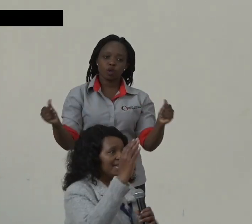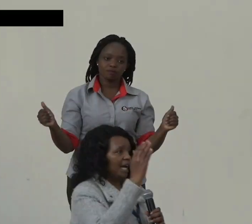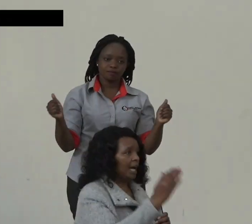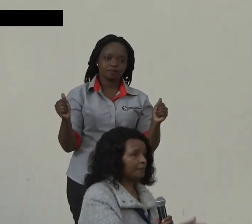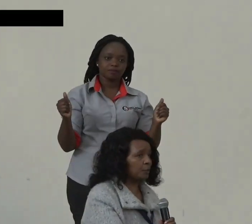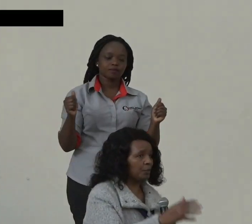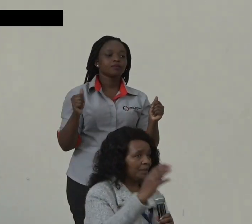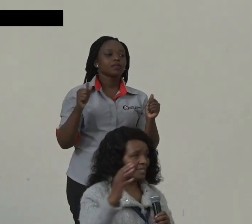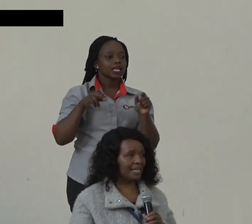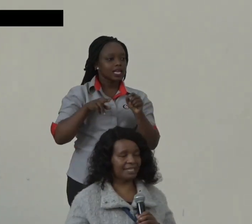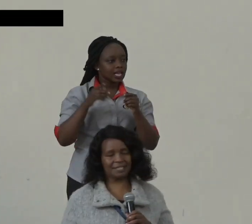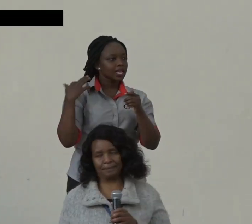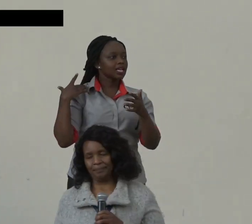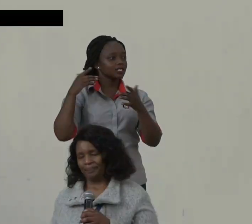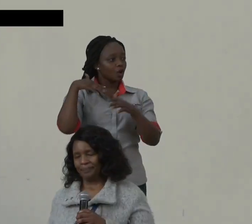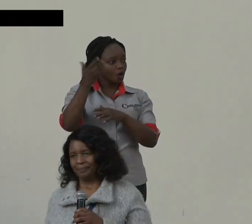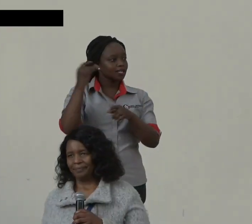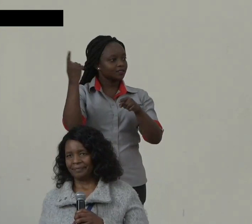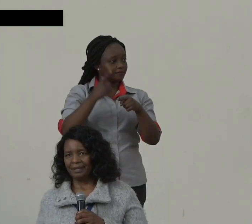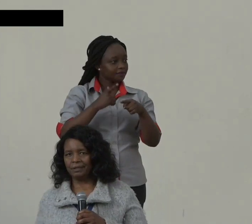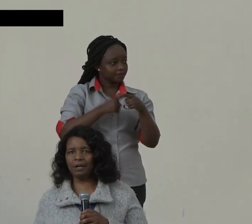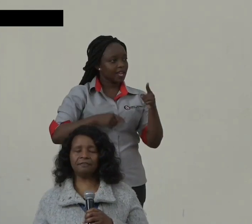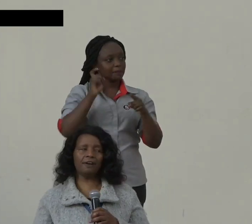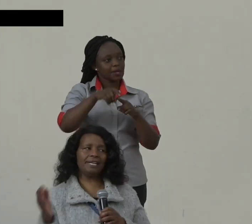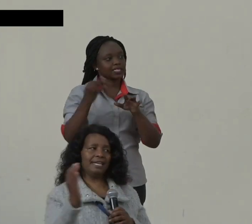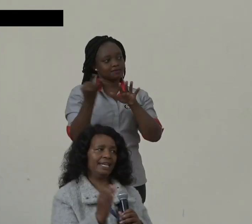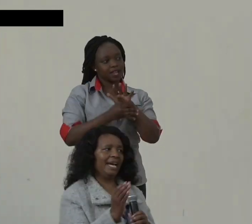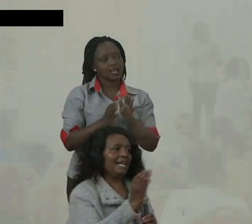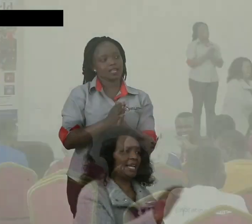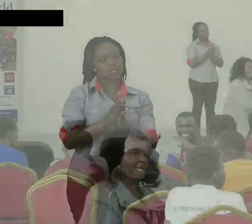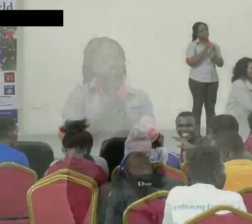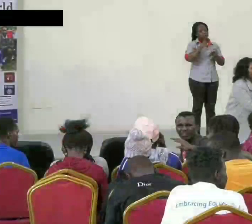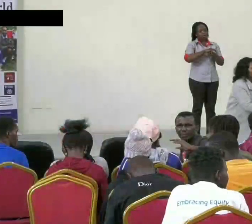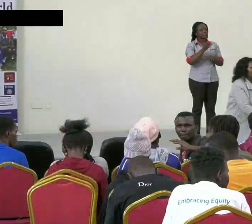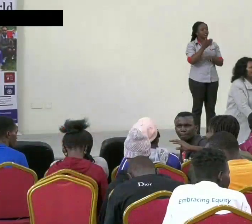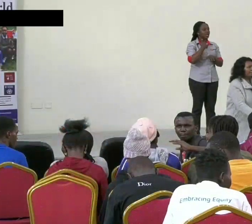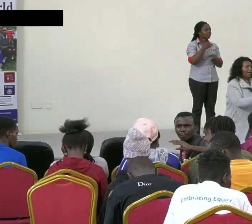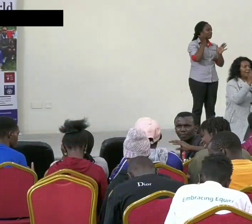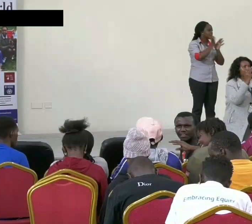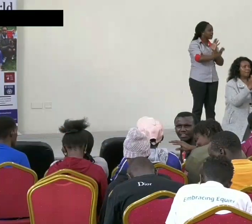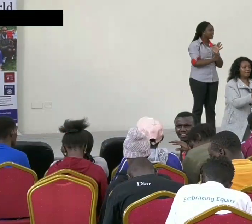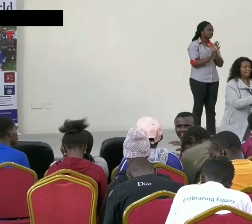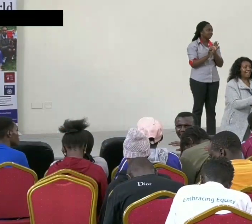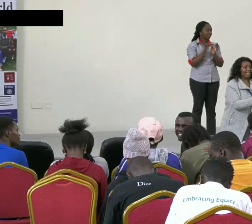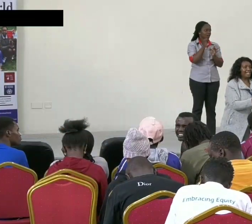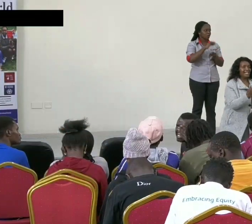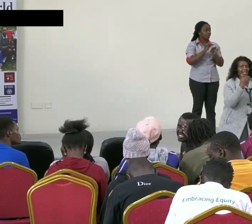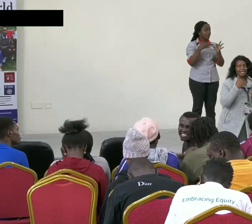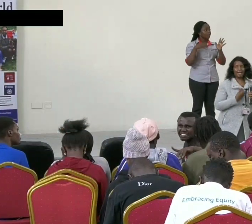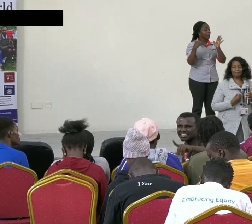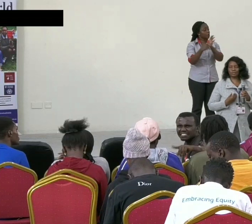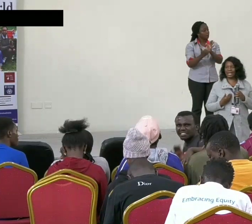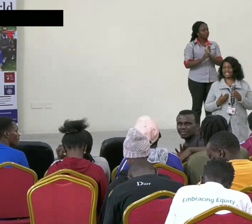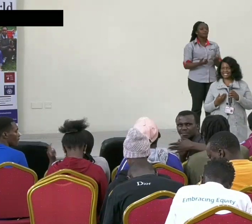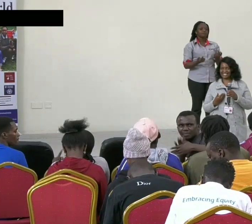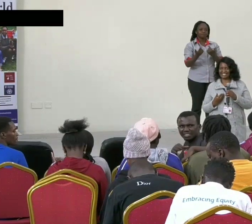is up to date. Don't fall in arrears. If you have a problem filing,